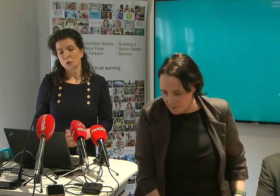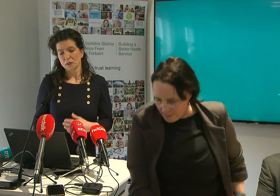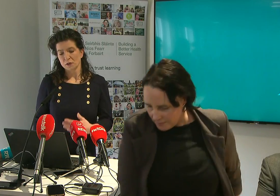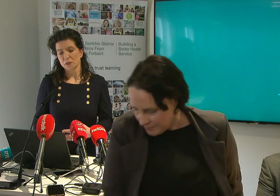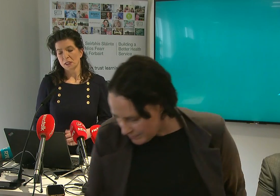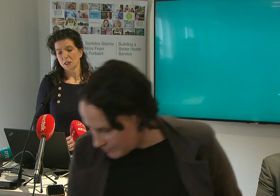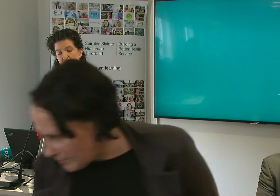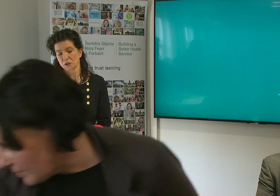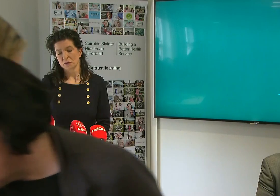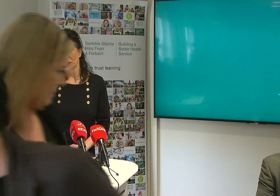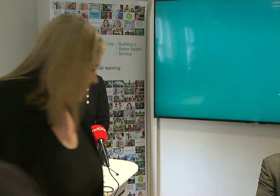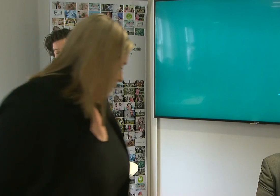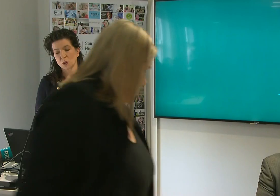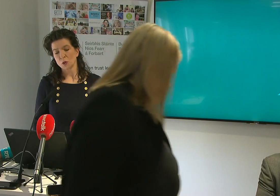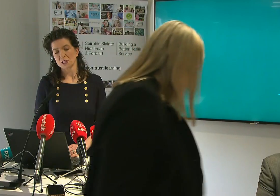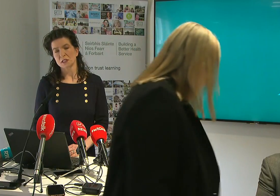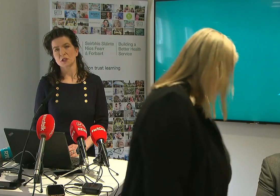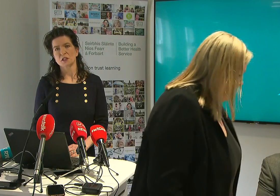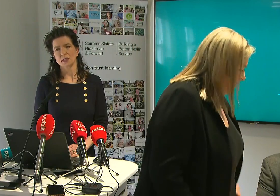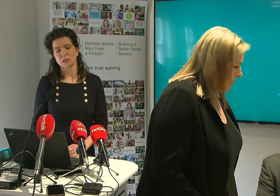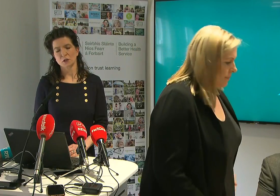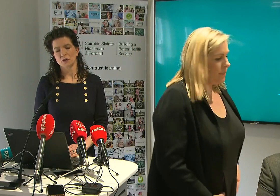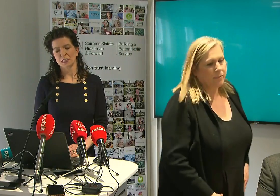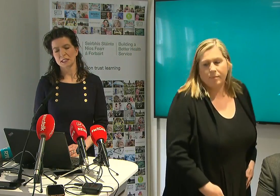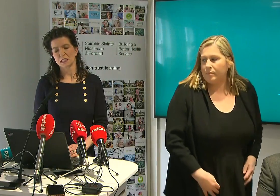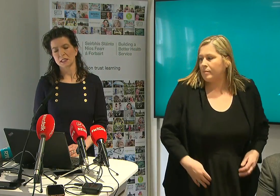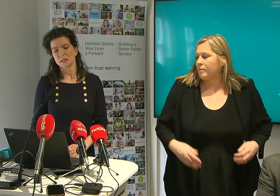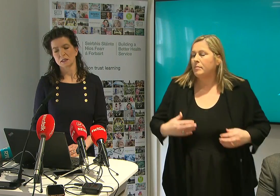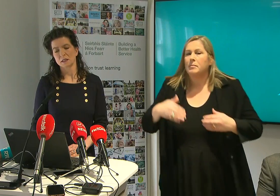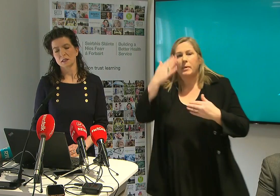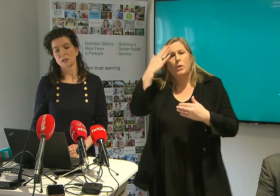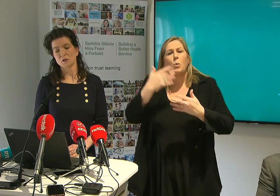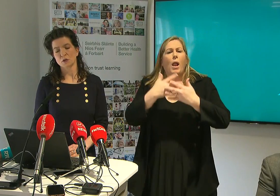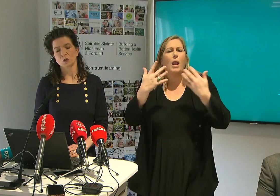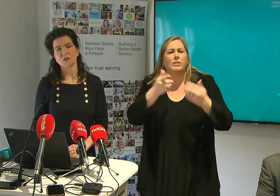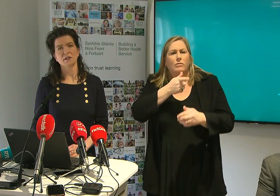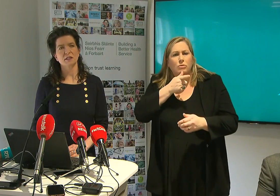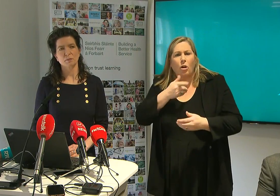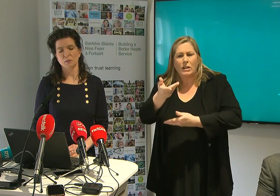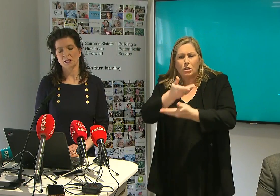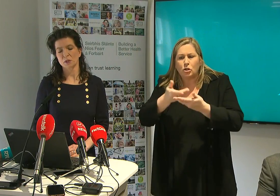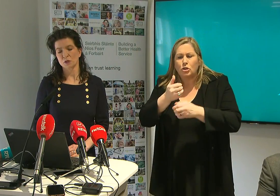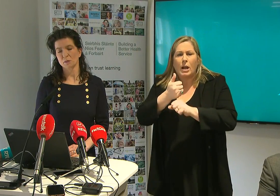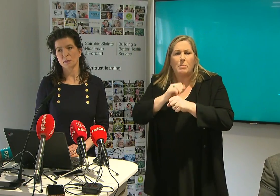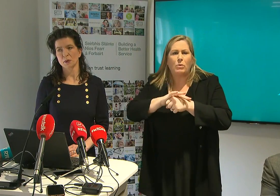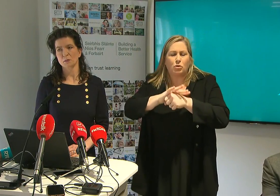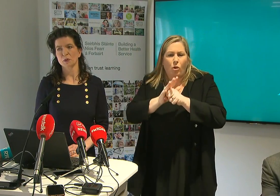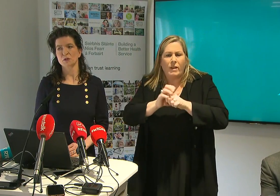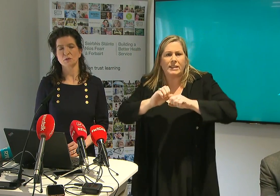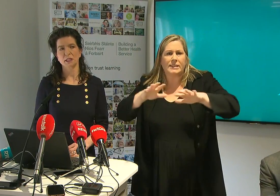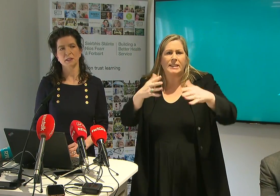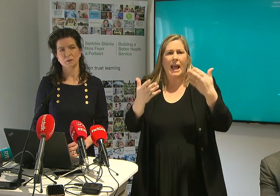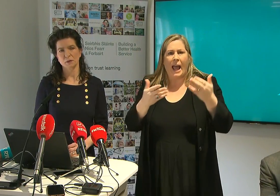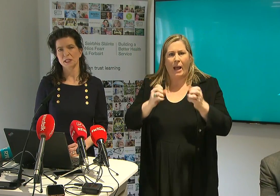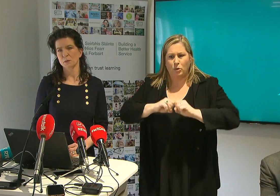I know there has been a lot of talk and discussion about how COVID-19 novel coronavirus is bread between people, but